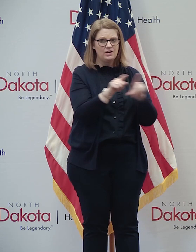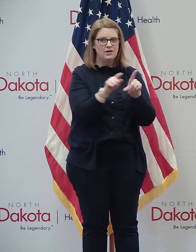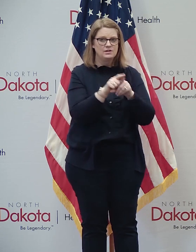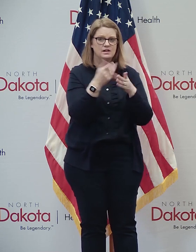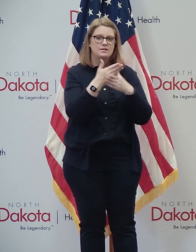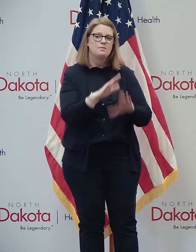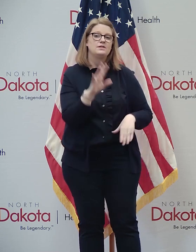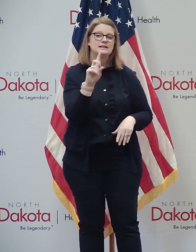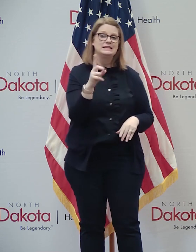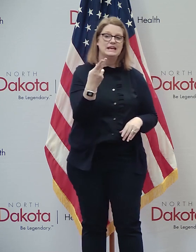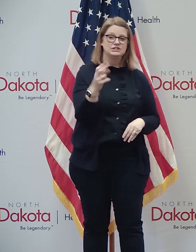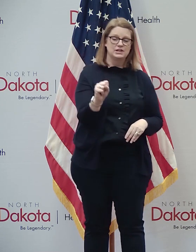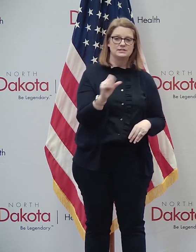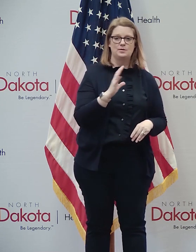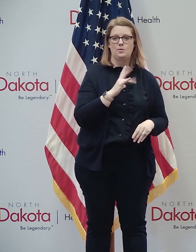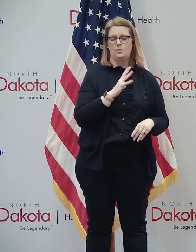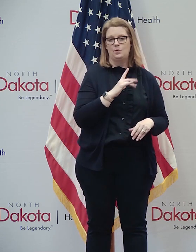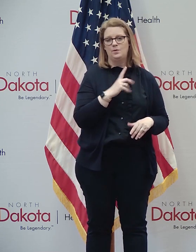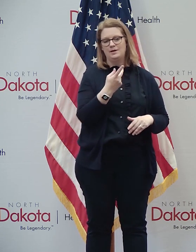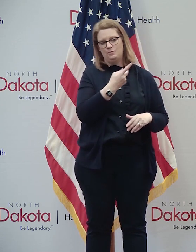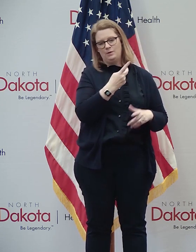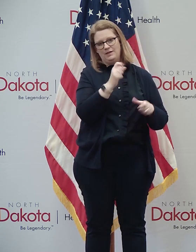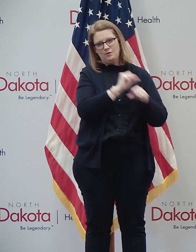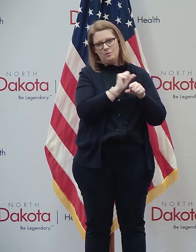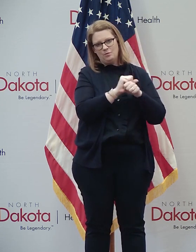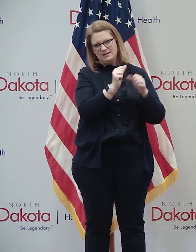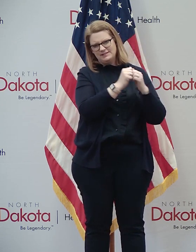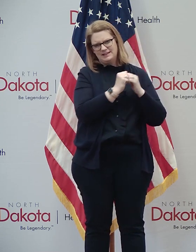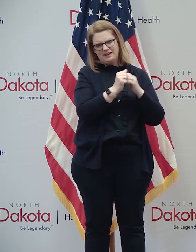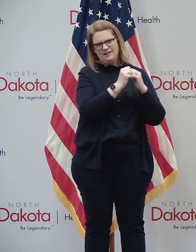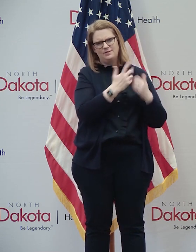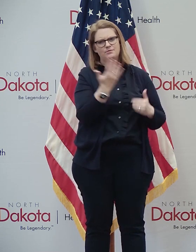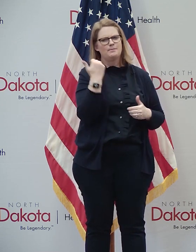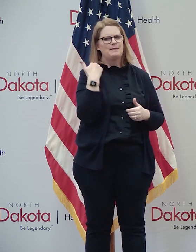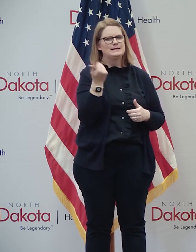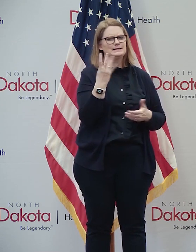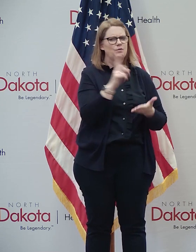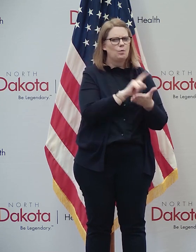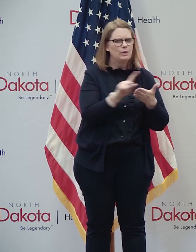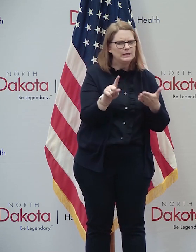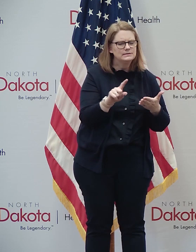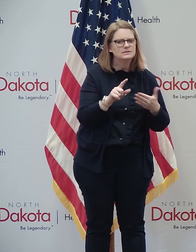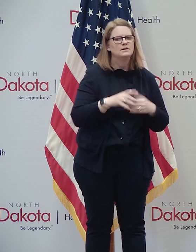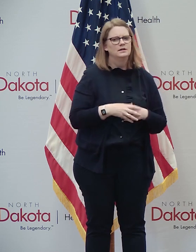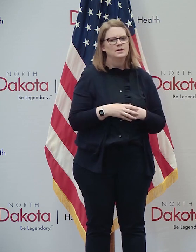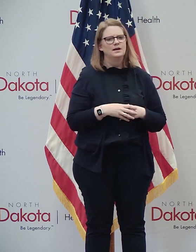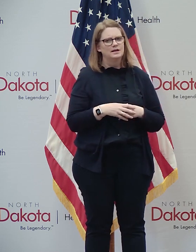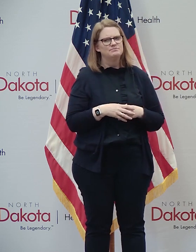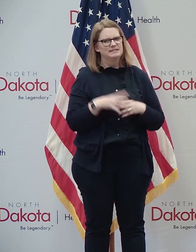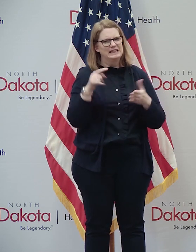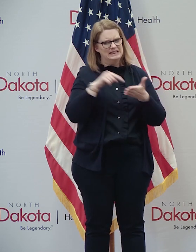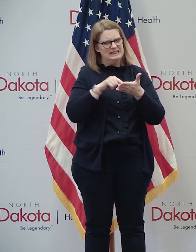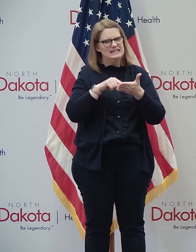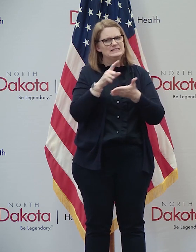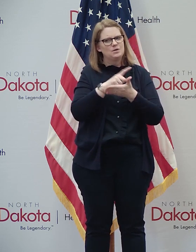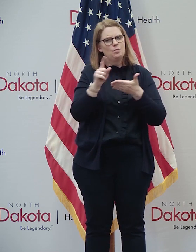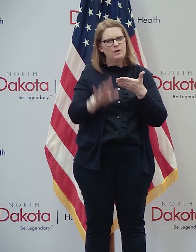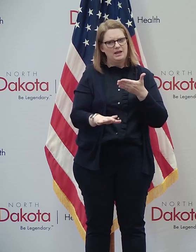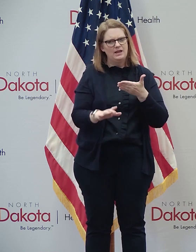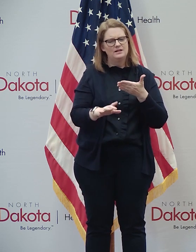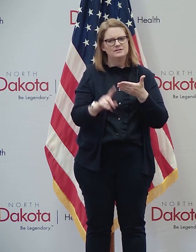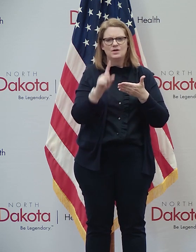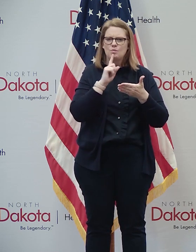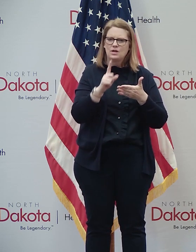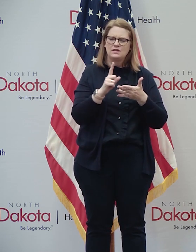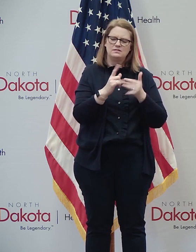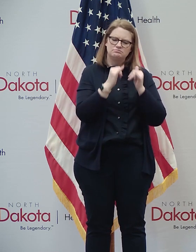at DHS as well, as we've worked together for the past several weeks, and again over this weekend, to align